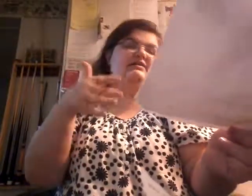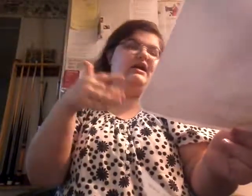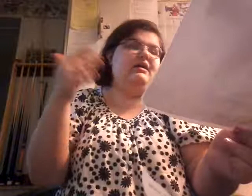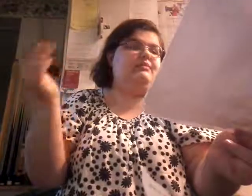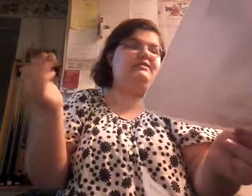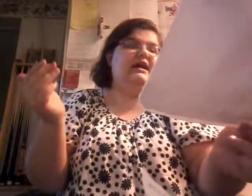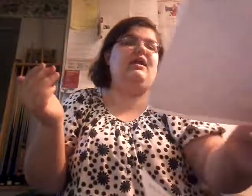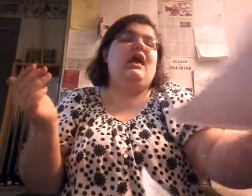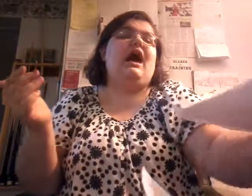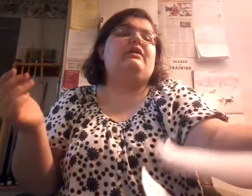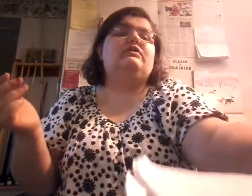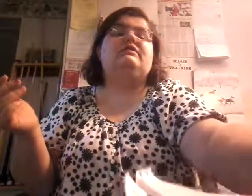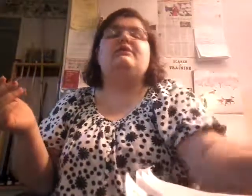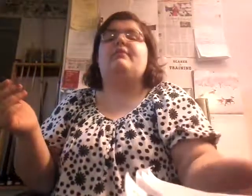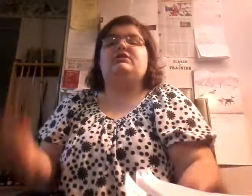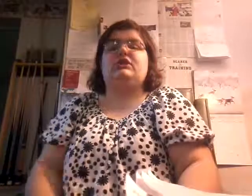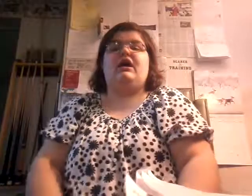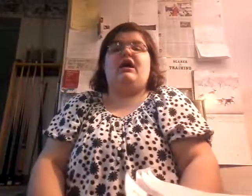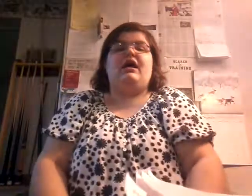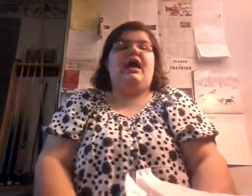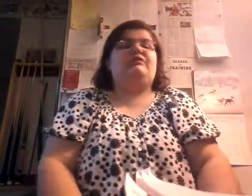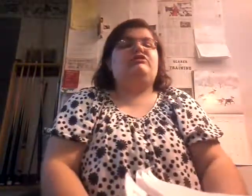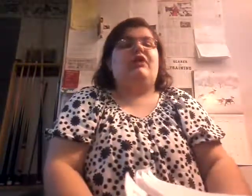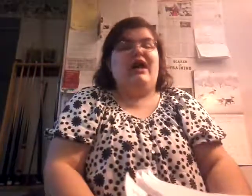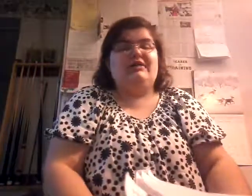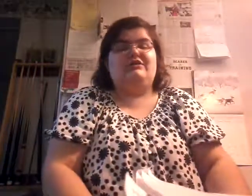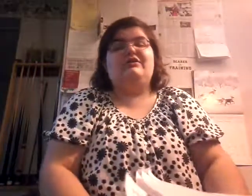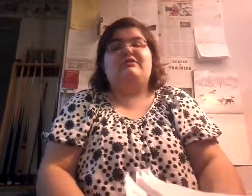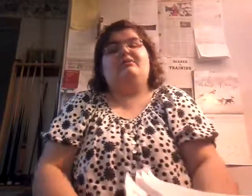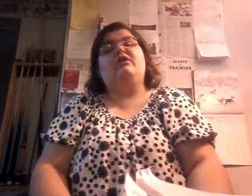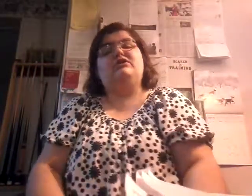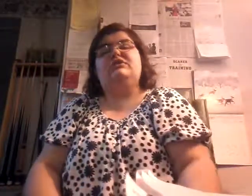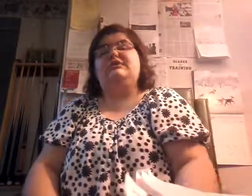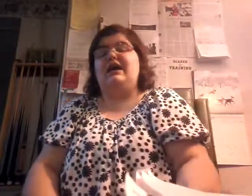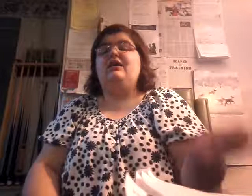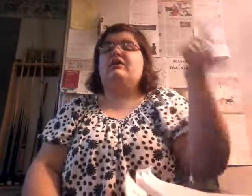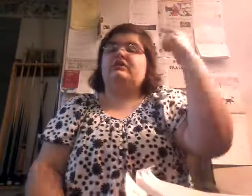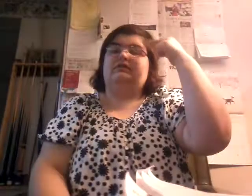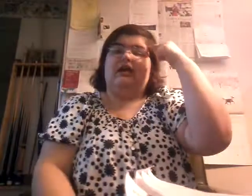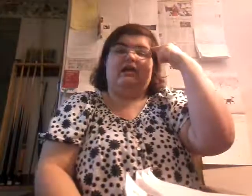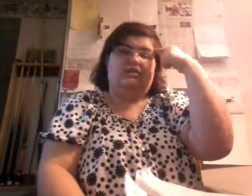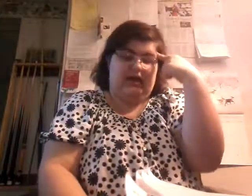down and breakdown. I used the emotion. I was trying to use the emotional sign, so it's